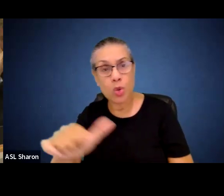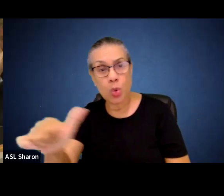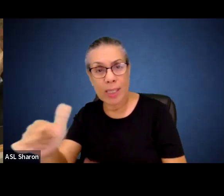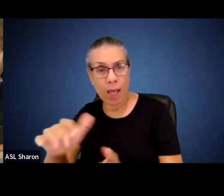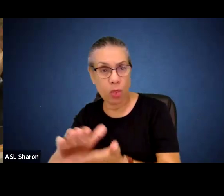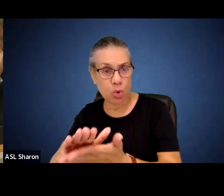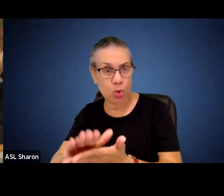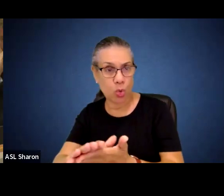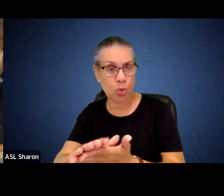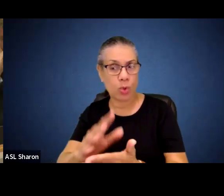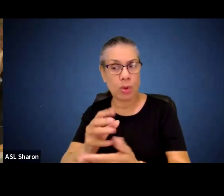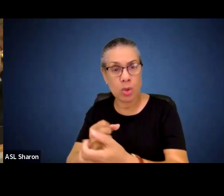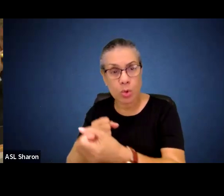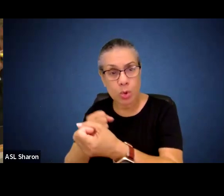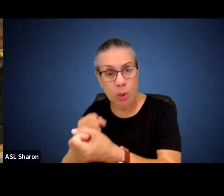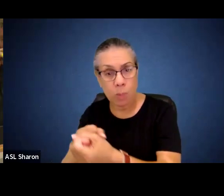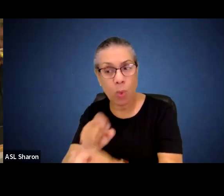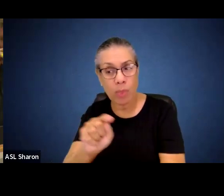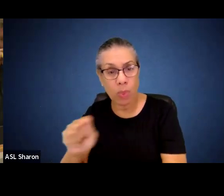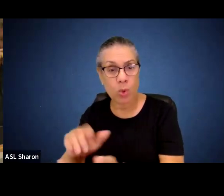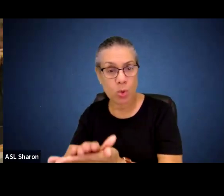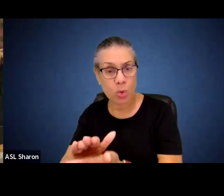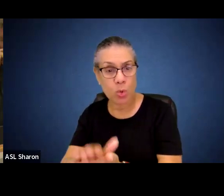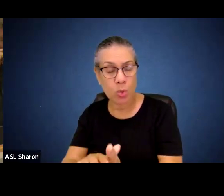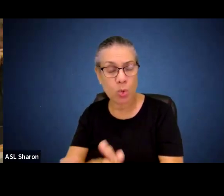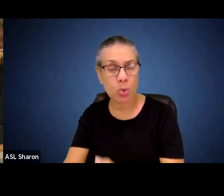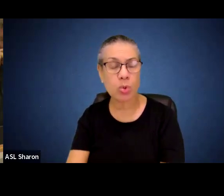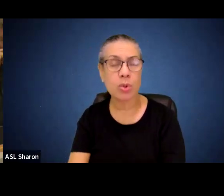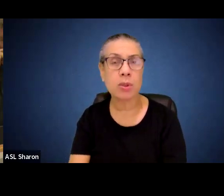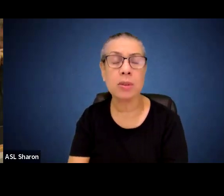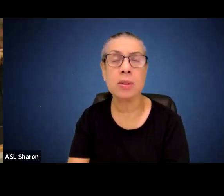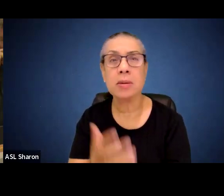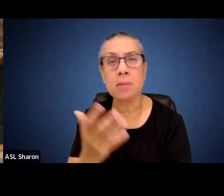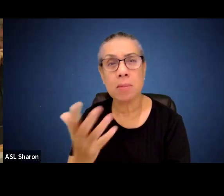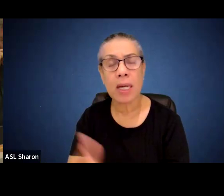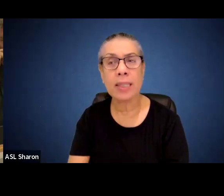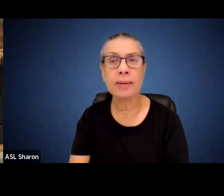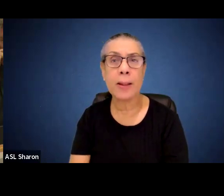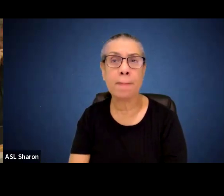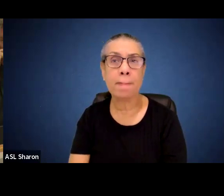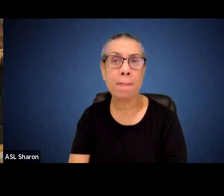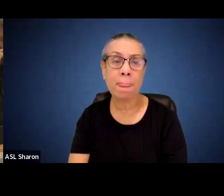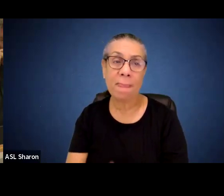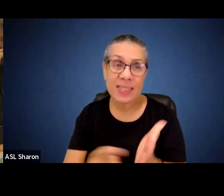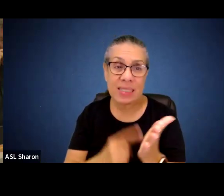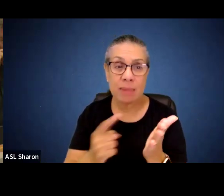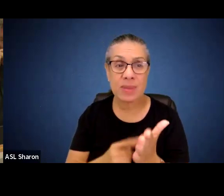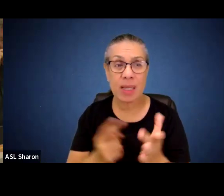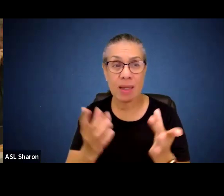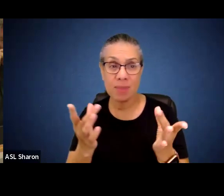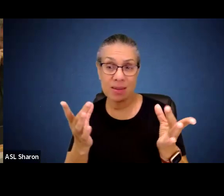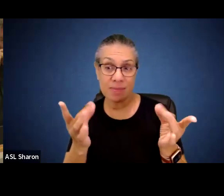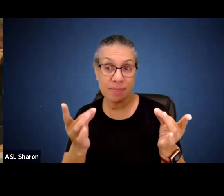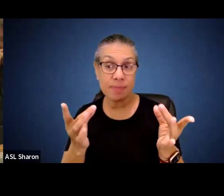to support schools at the controversial steps that